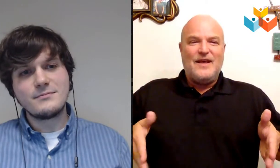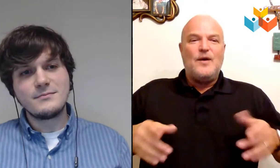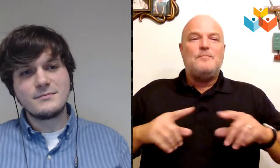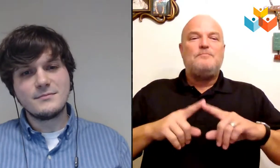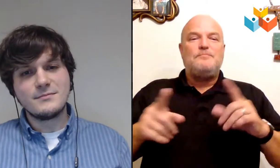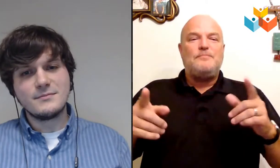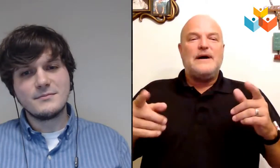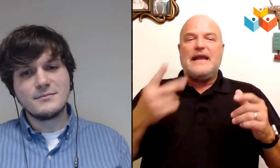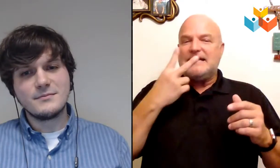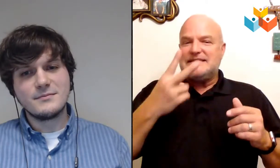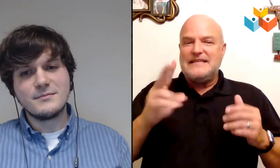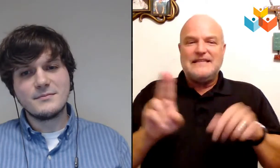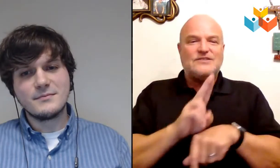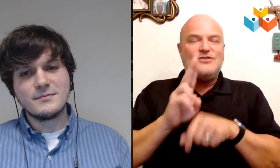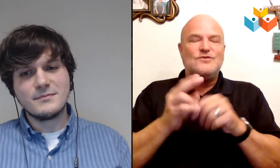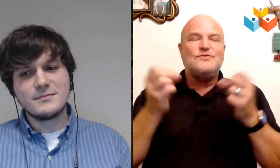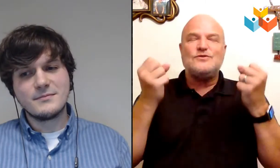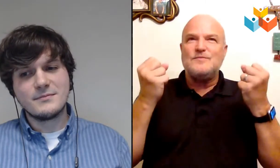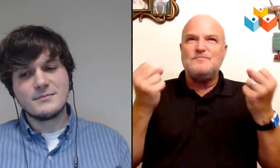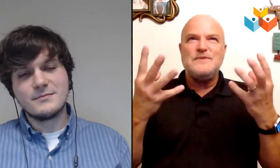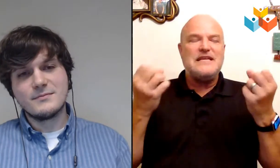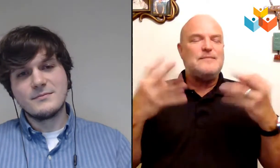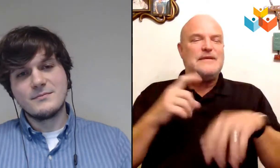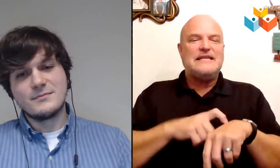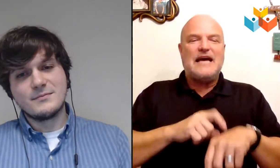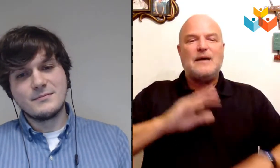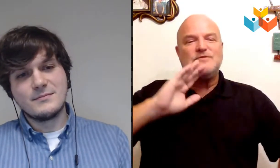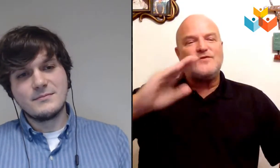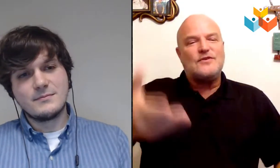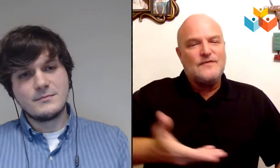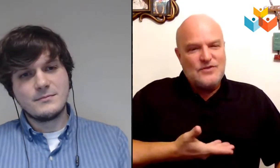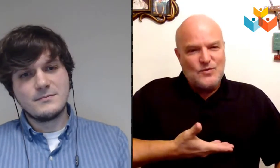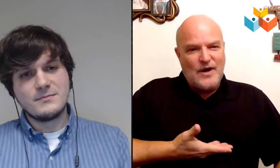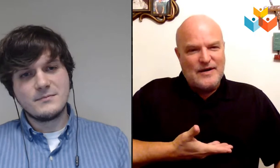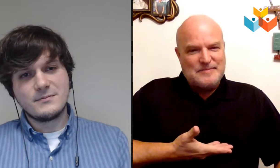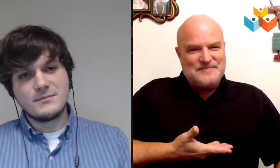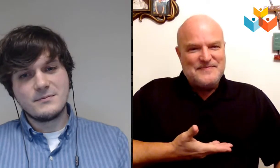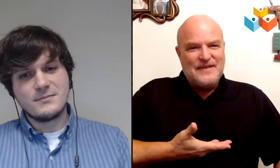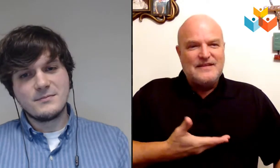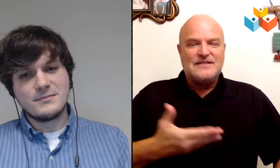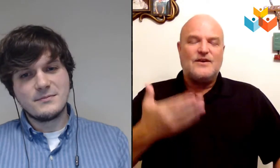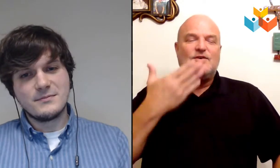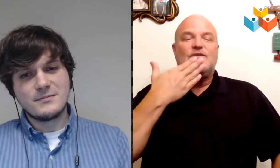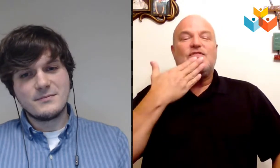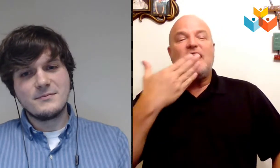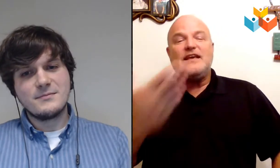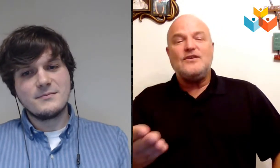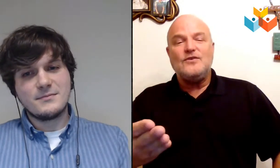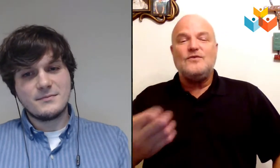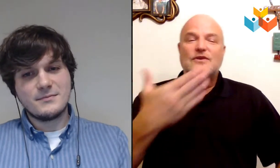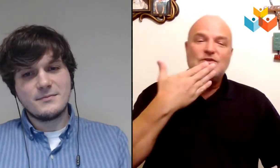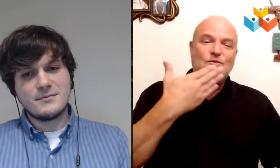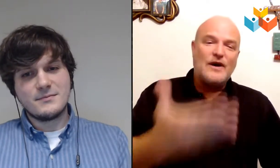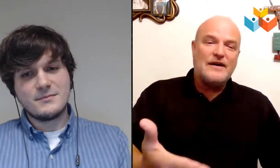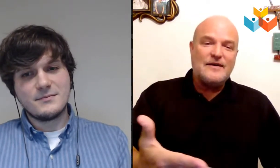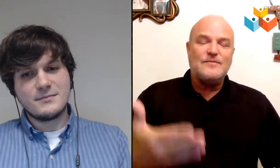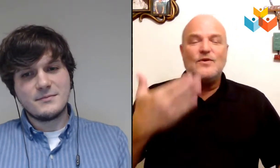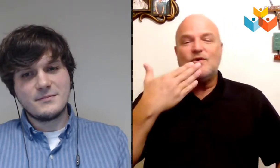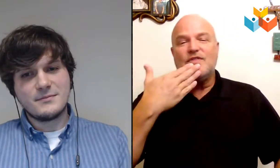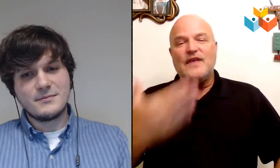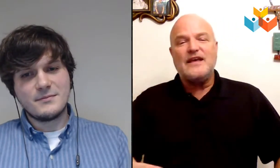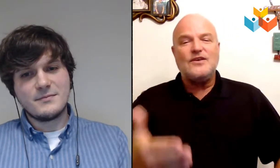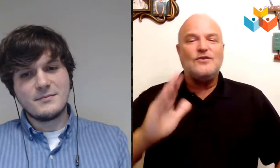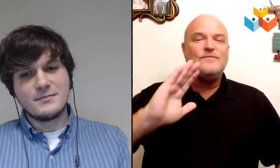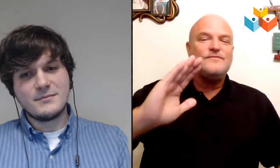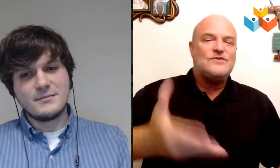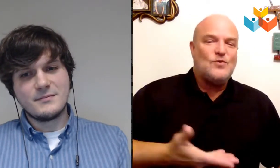house." But I see this used many times for "you're welcome." So thank you, you're welcome,